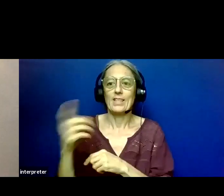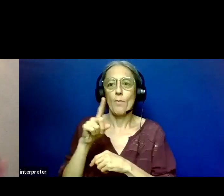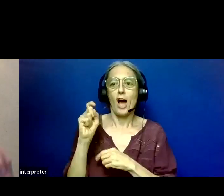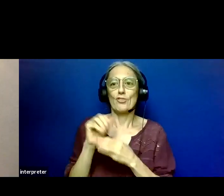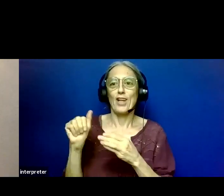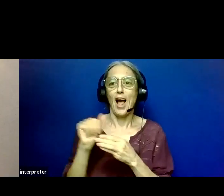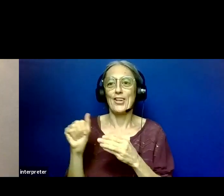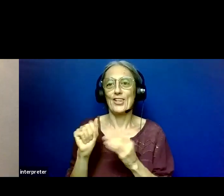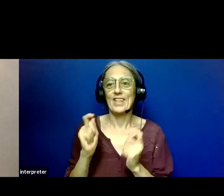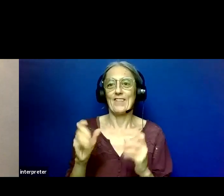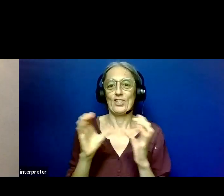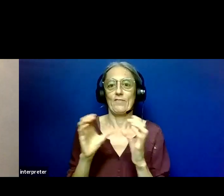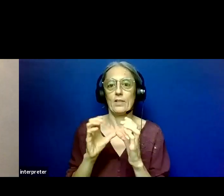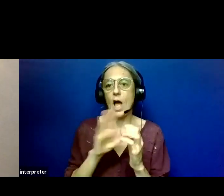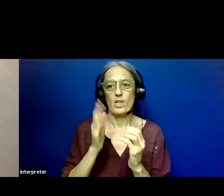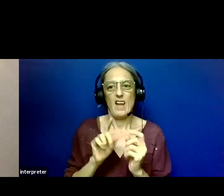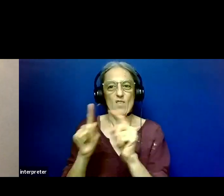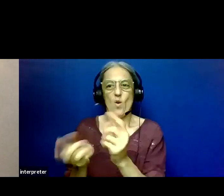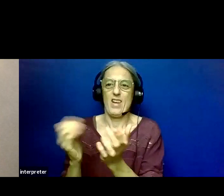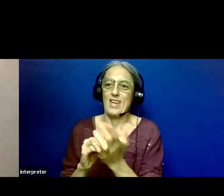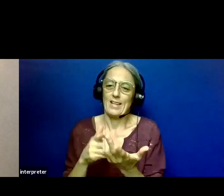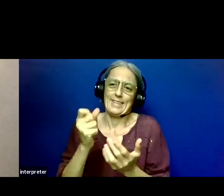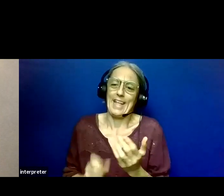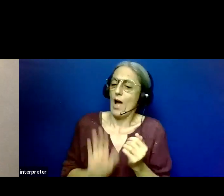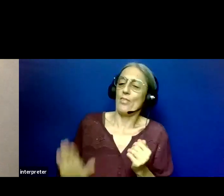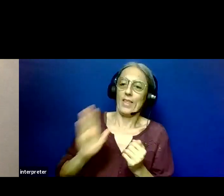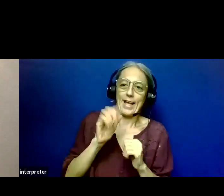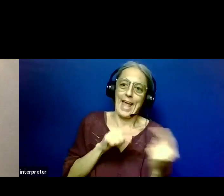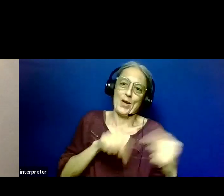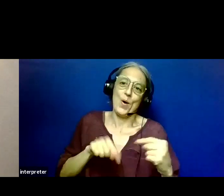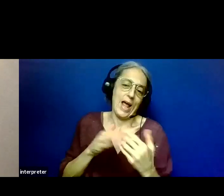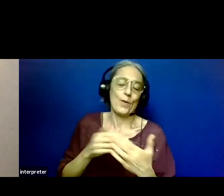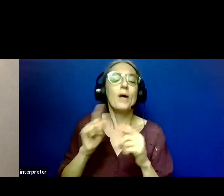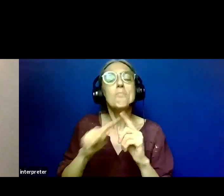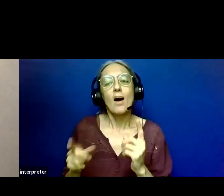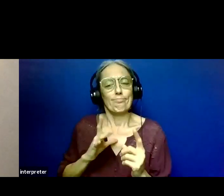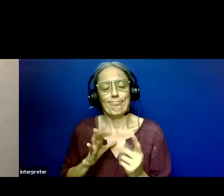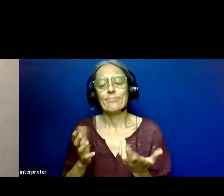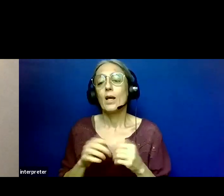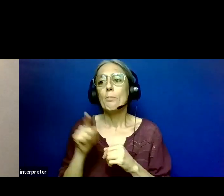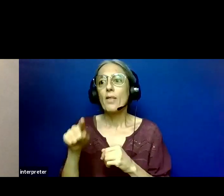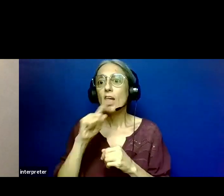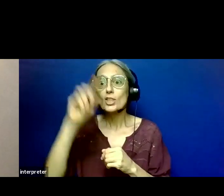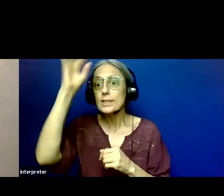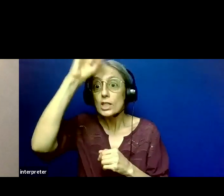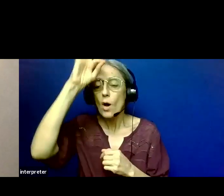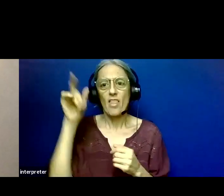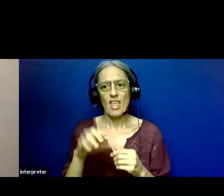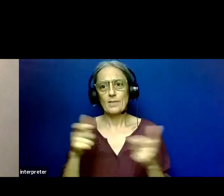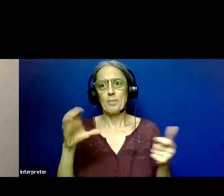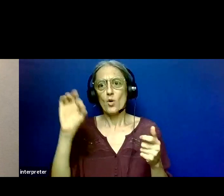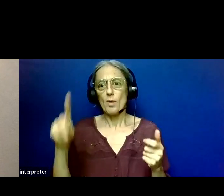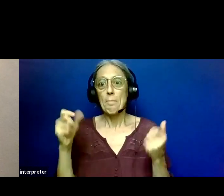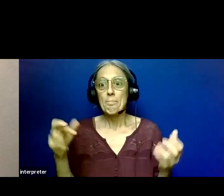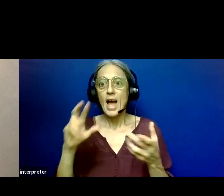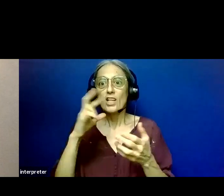I never will go to a Papados again. They're in the South and I won't be able to go. But they just didn't know. And this is a corporation with many restaurants, and they had no